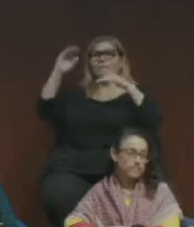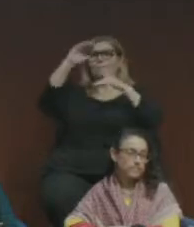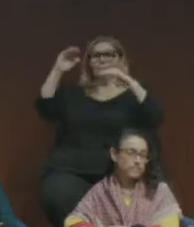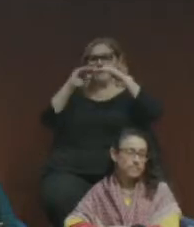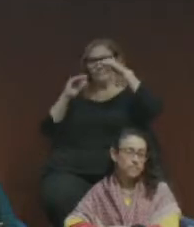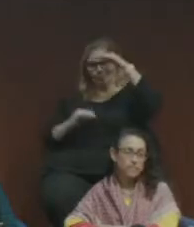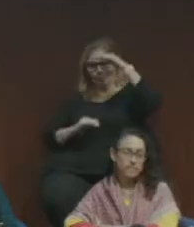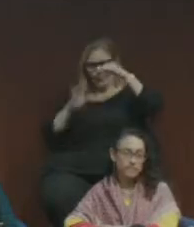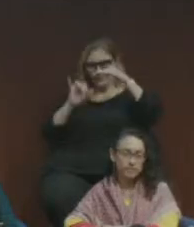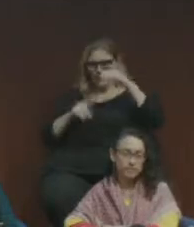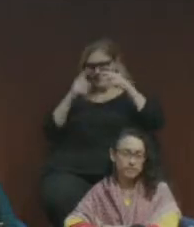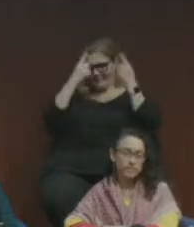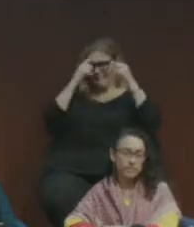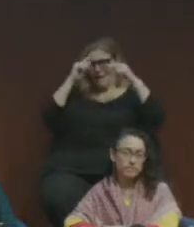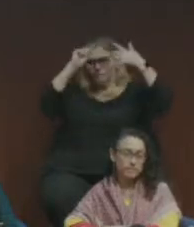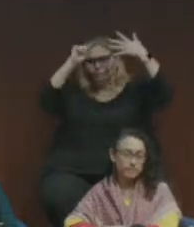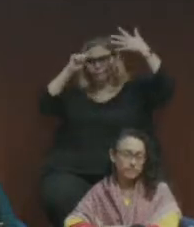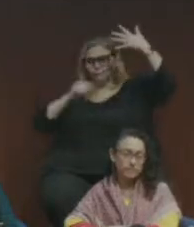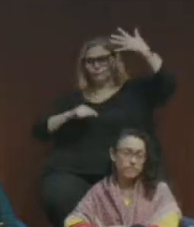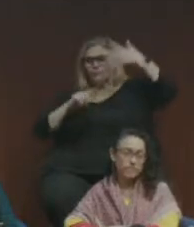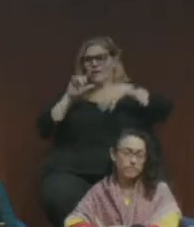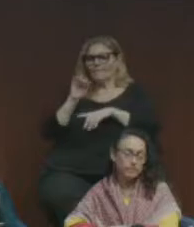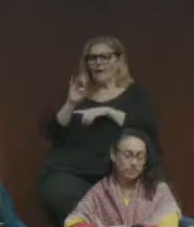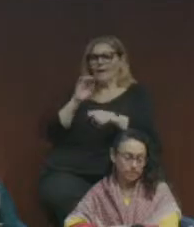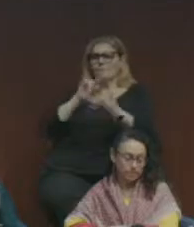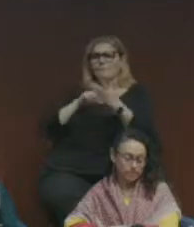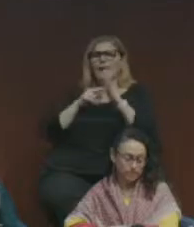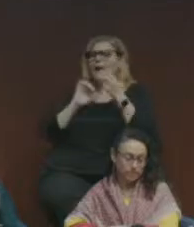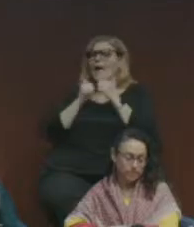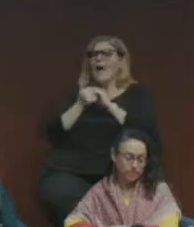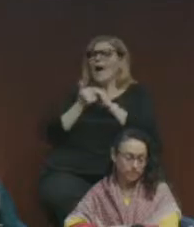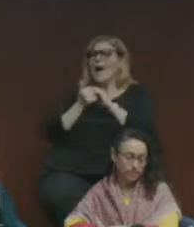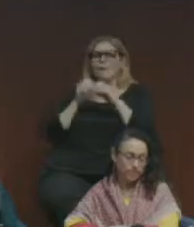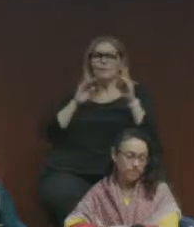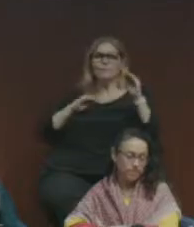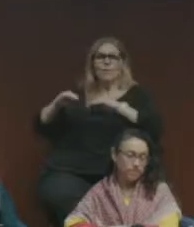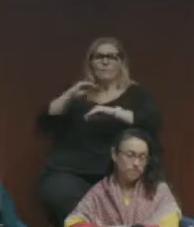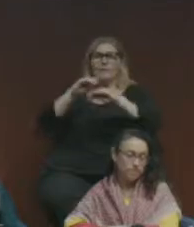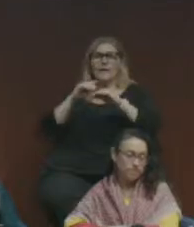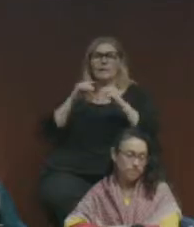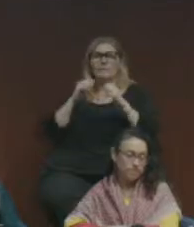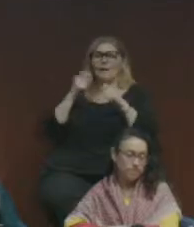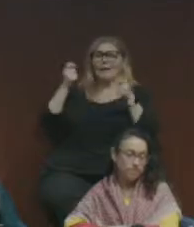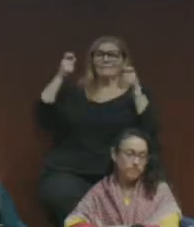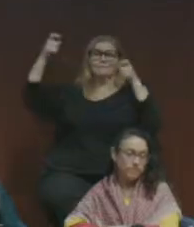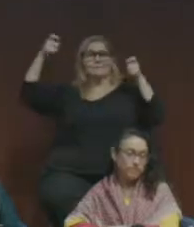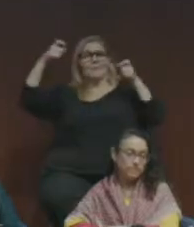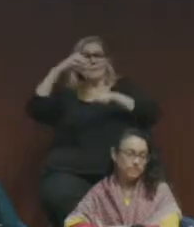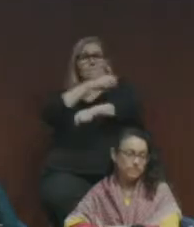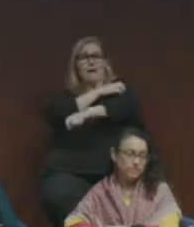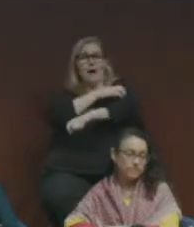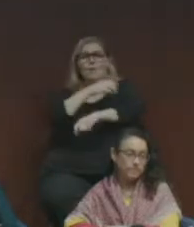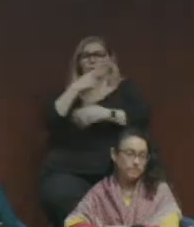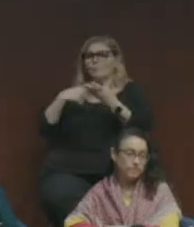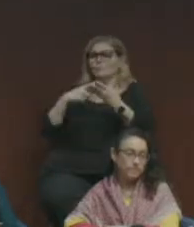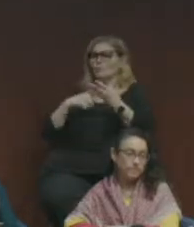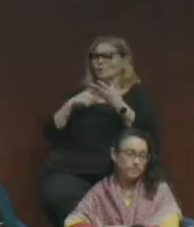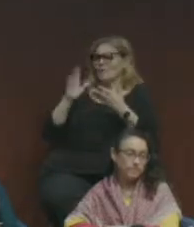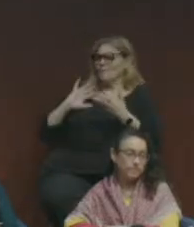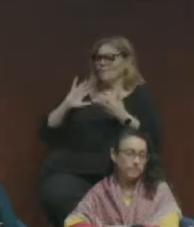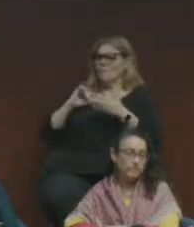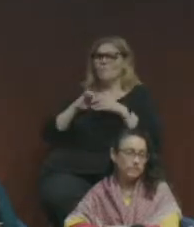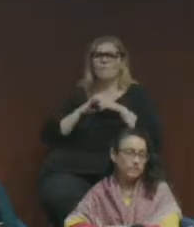we've already been doing today. Thinking about how care is mobilized by dominant power to, as we talked about